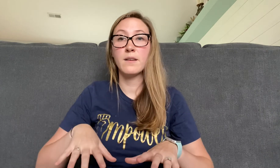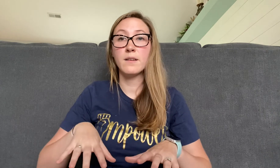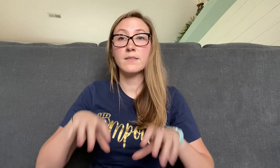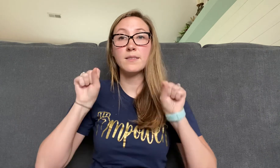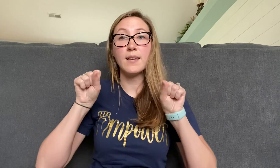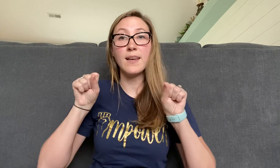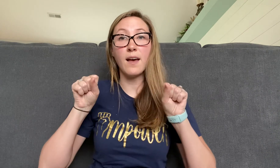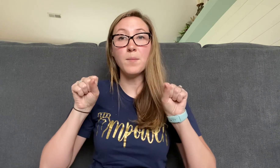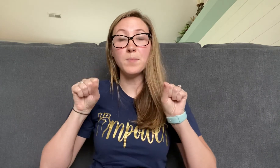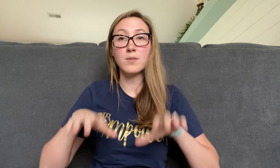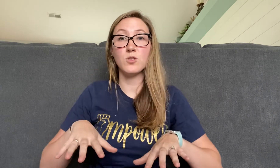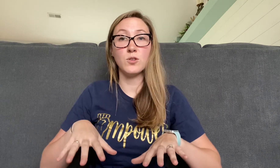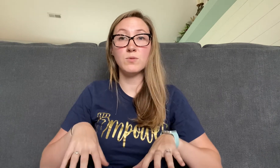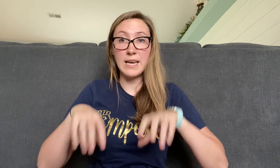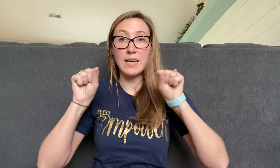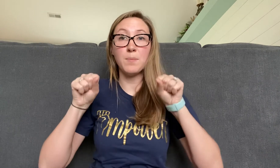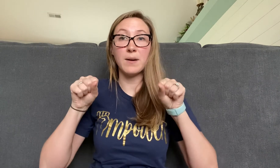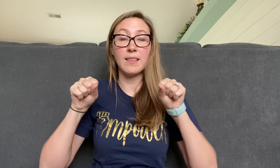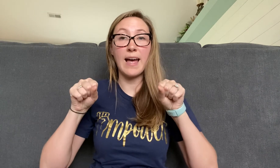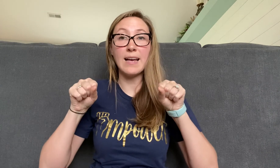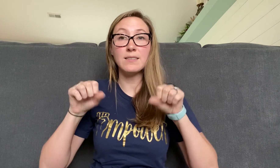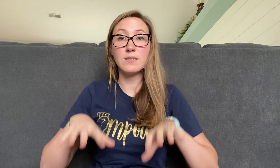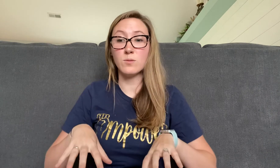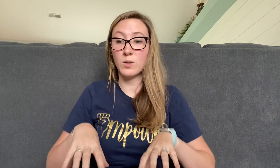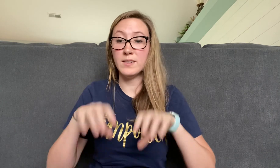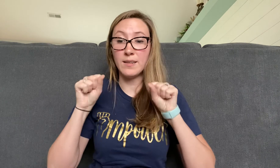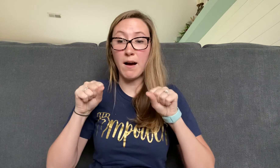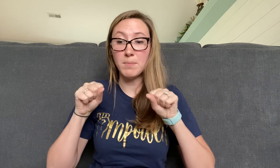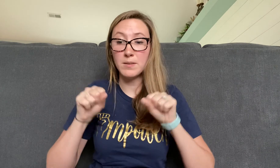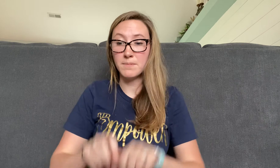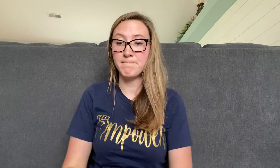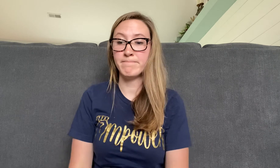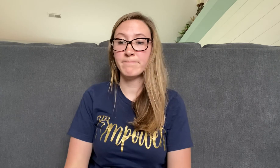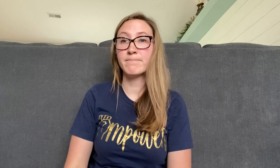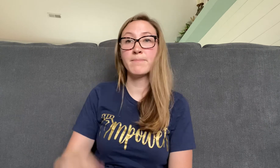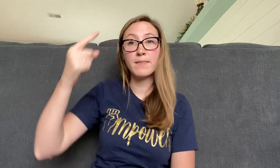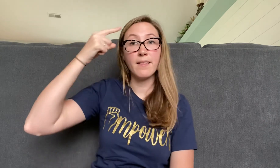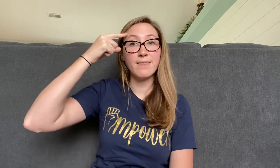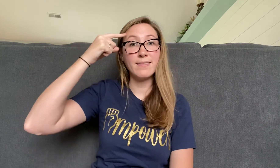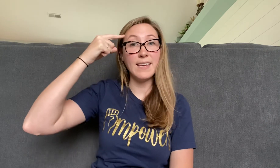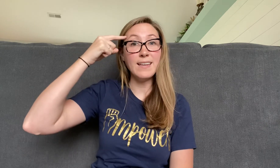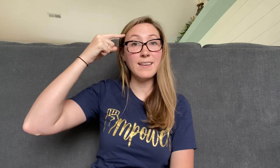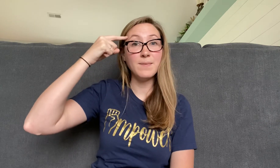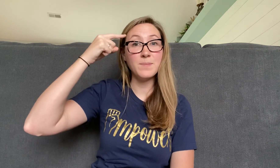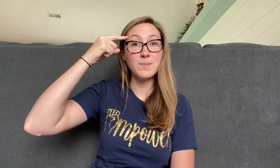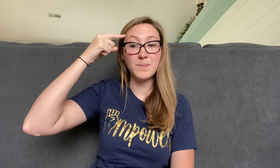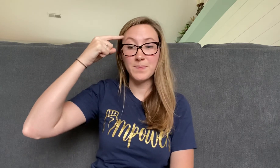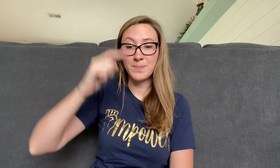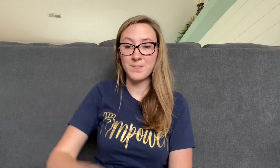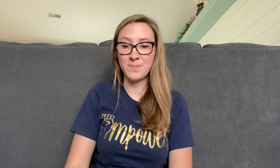to take up, so you take up a class or adopt, think,